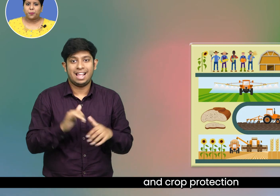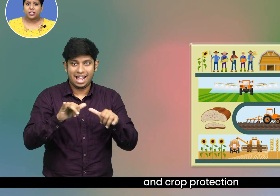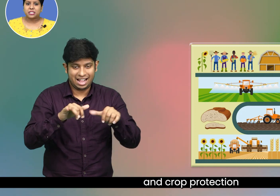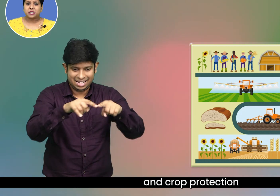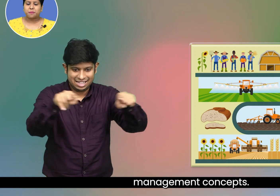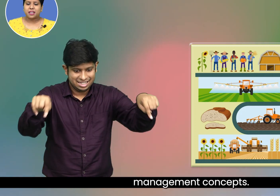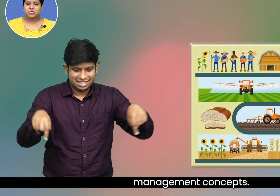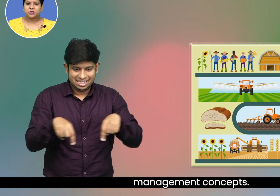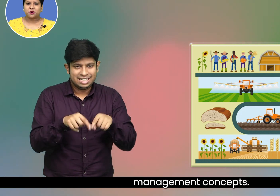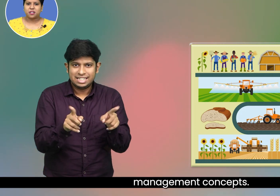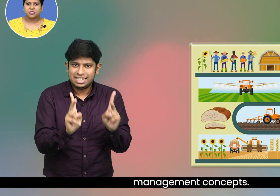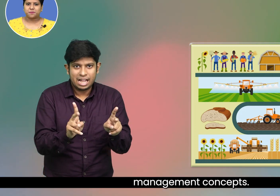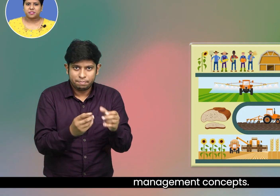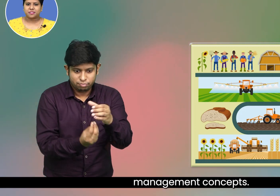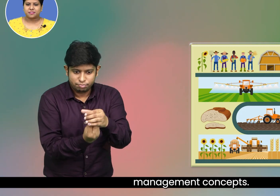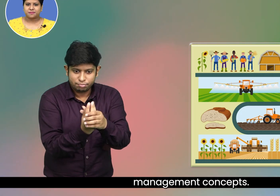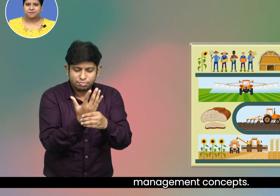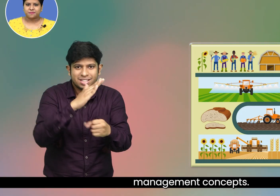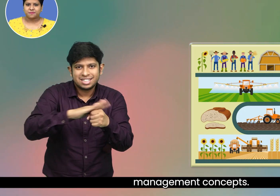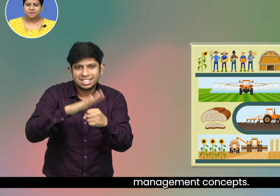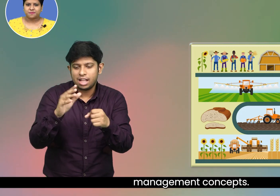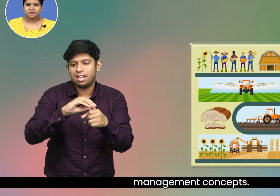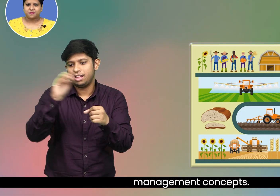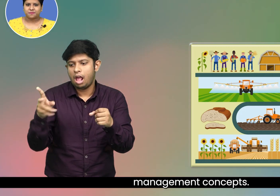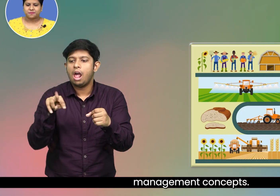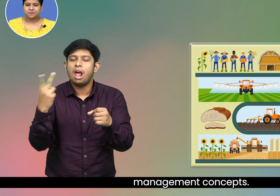and crop protection management concepts.